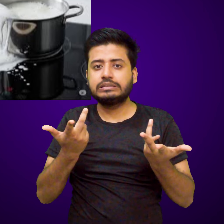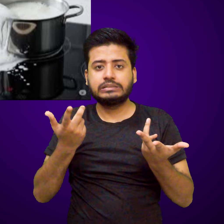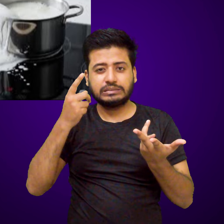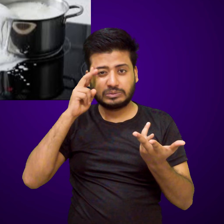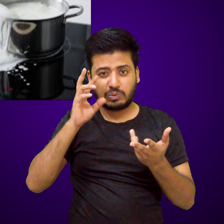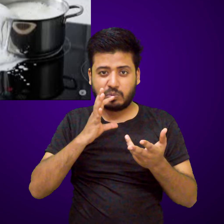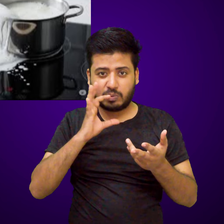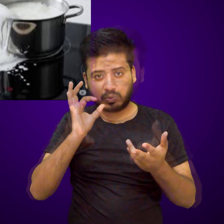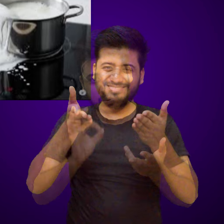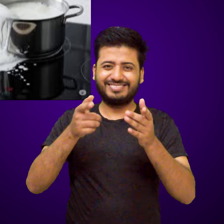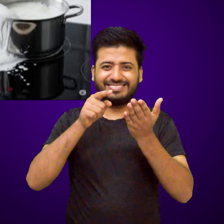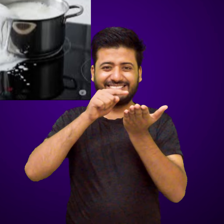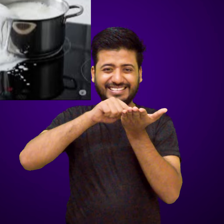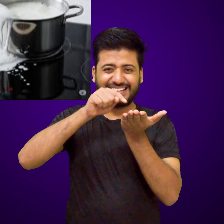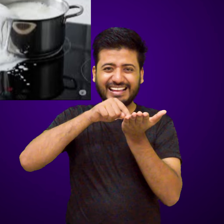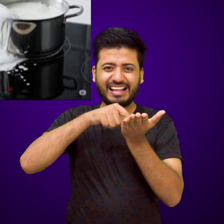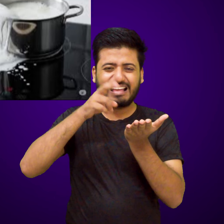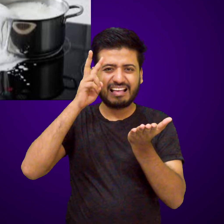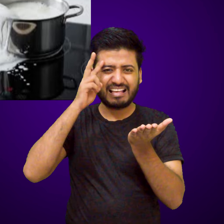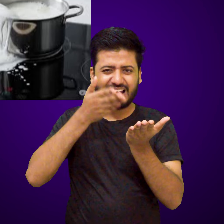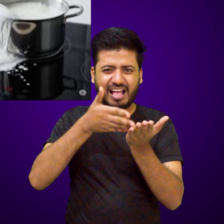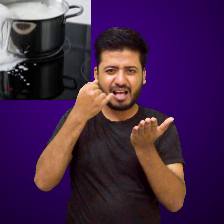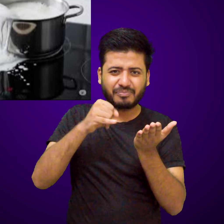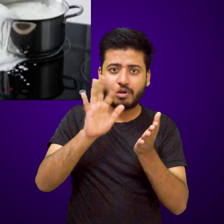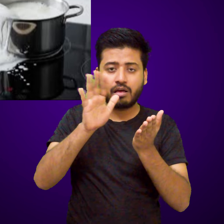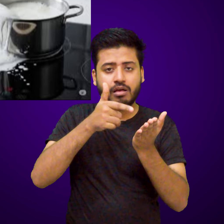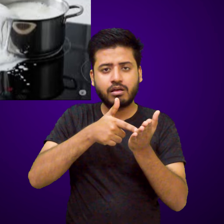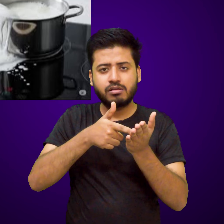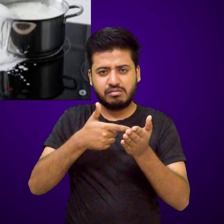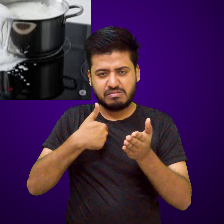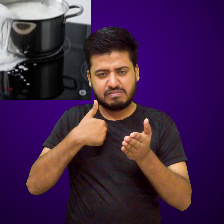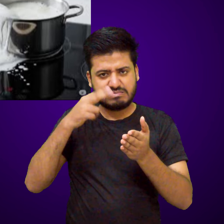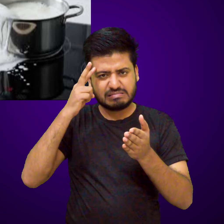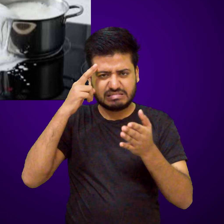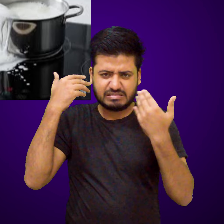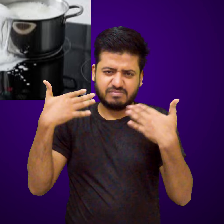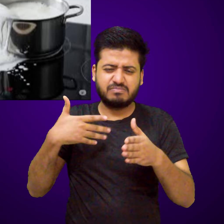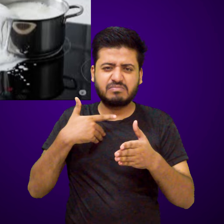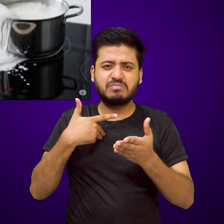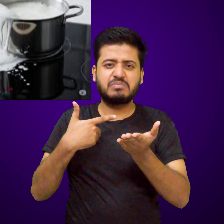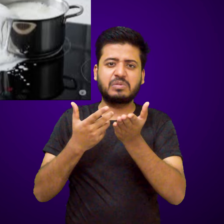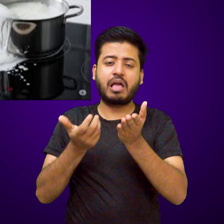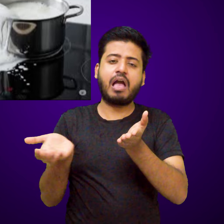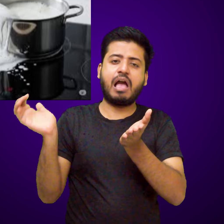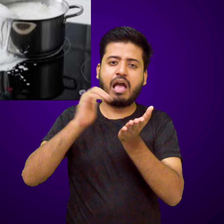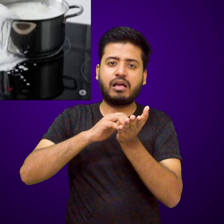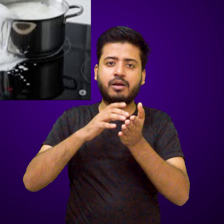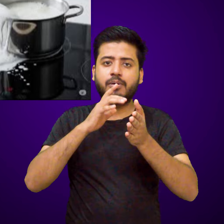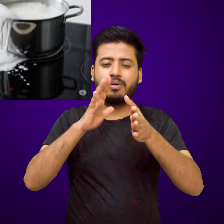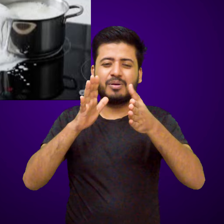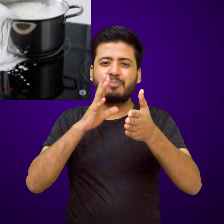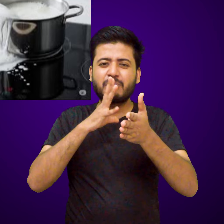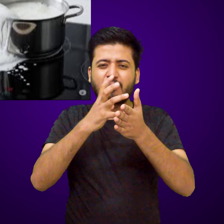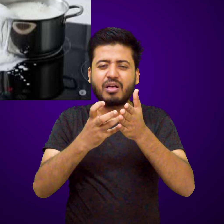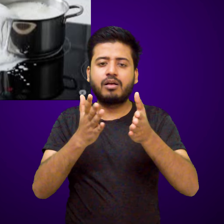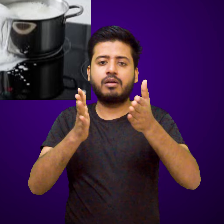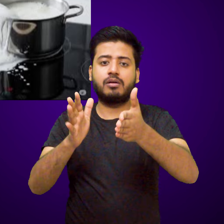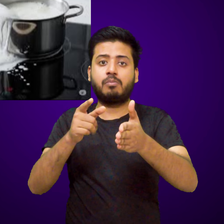load. An improper power supply can reduce the cooktop's lifespan. Allow for proper cooling. Ensure there is enough space